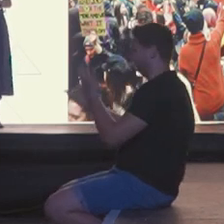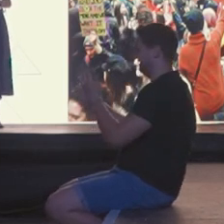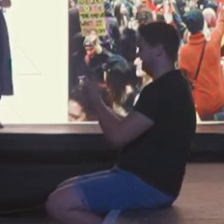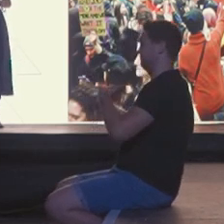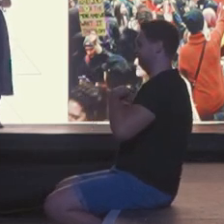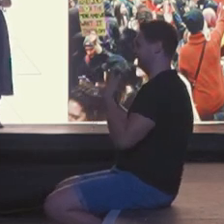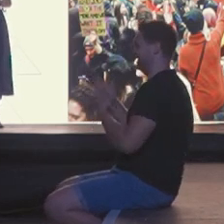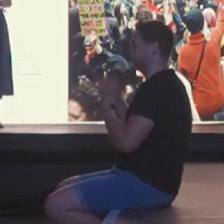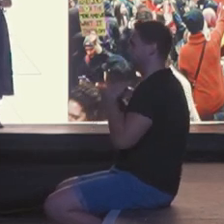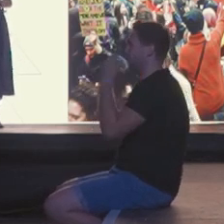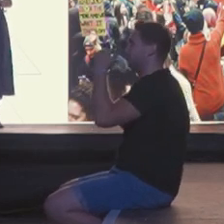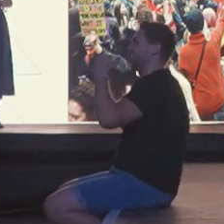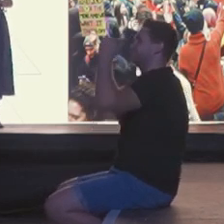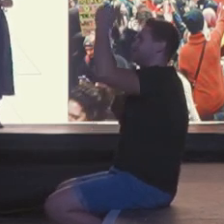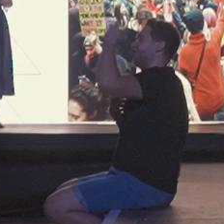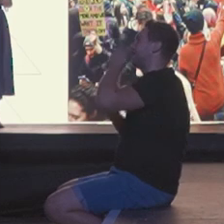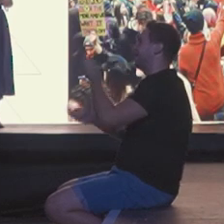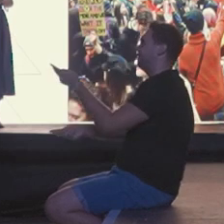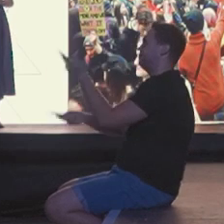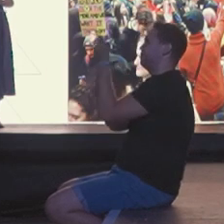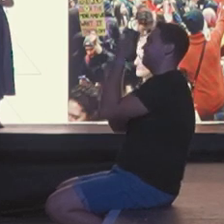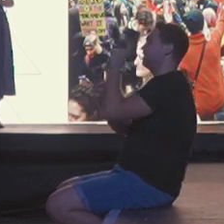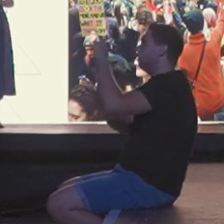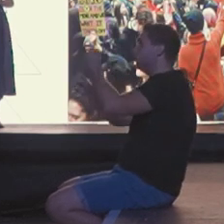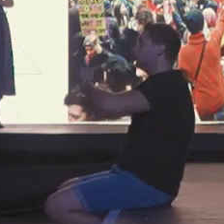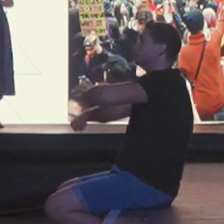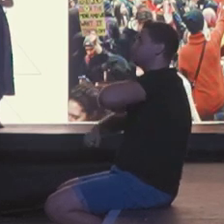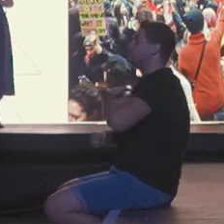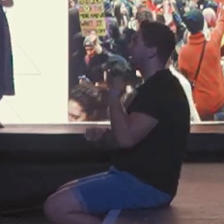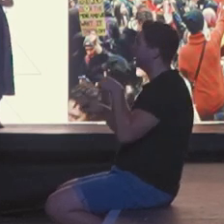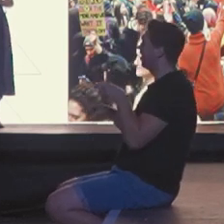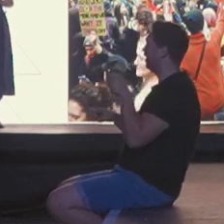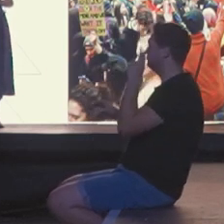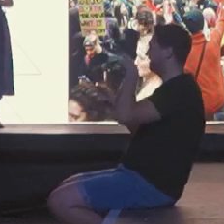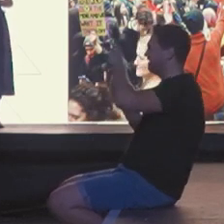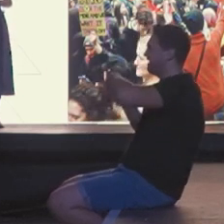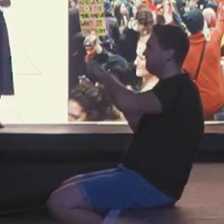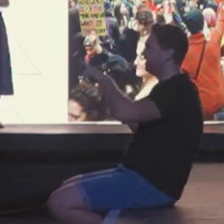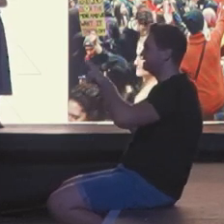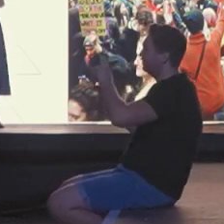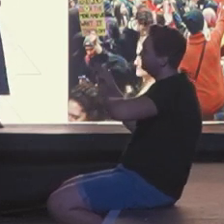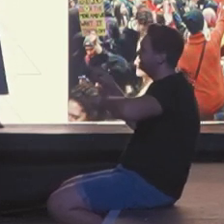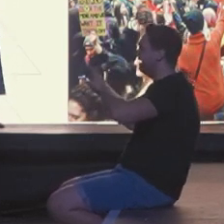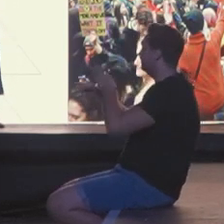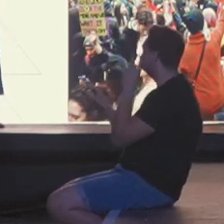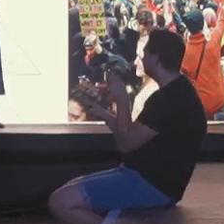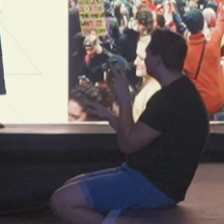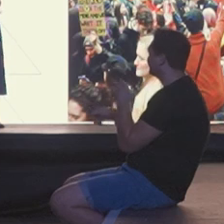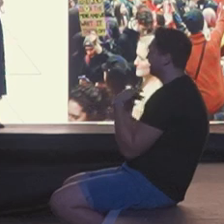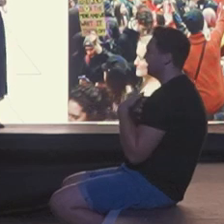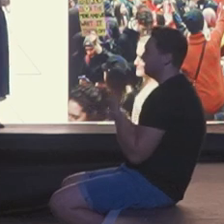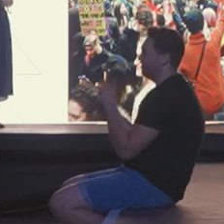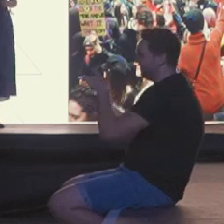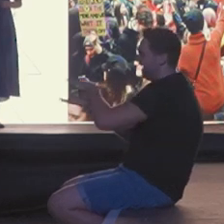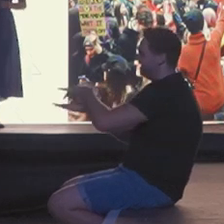be saying to myself, saying to my kids, what was I doing? Oh, I was on Netflix just watching shit TV. I was watching Love Island. No offense, Love